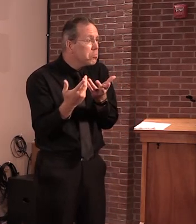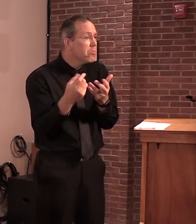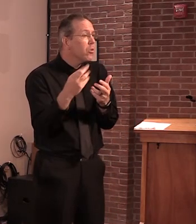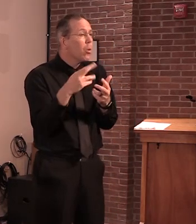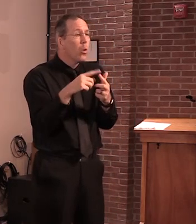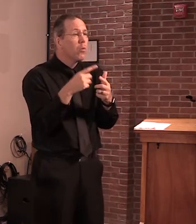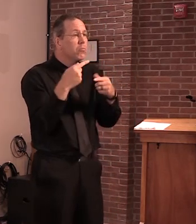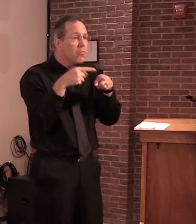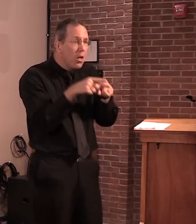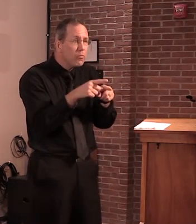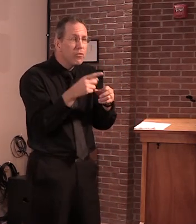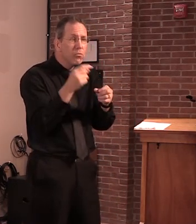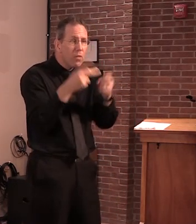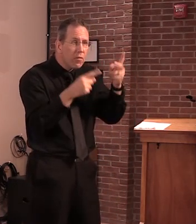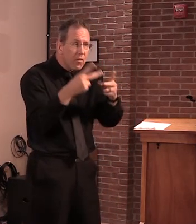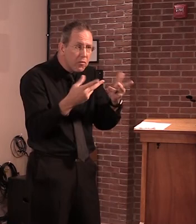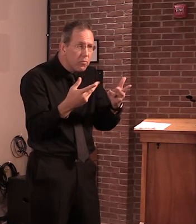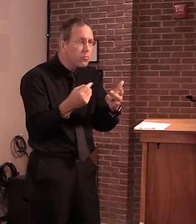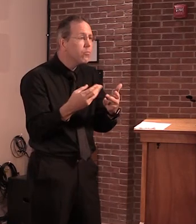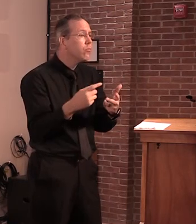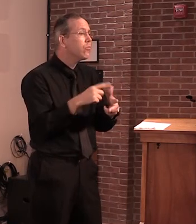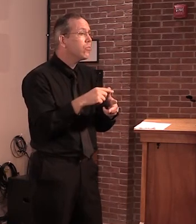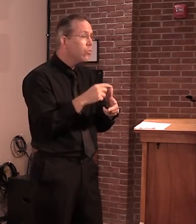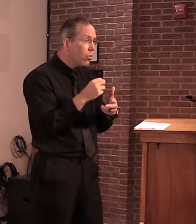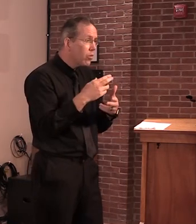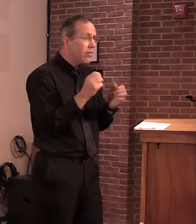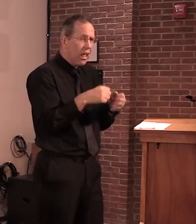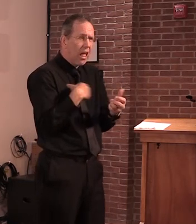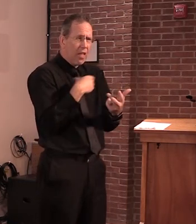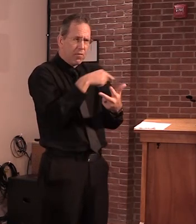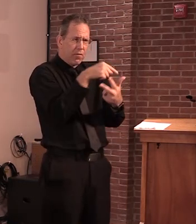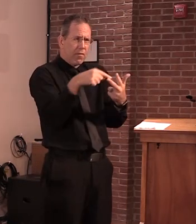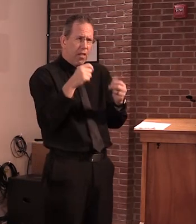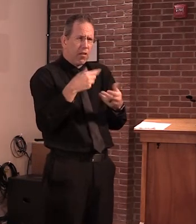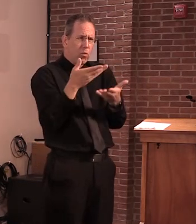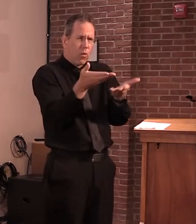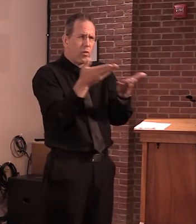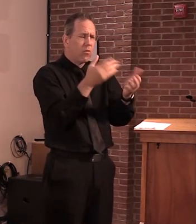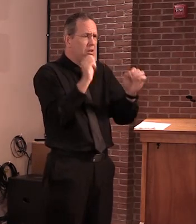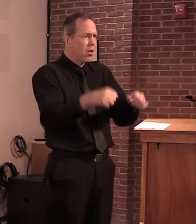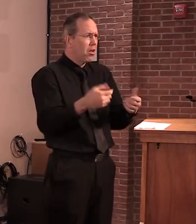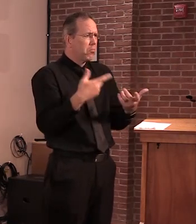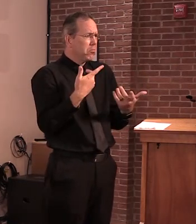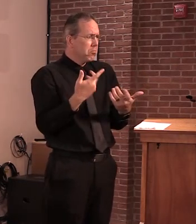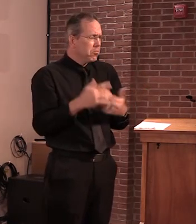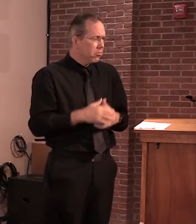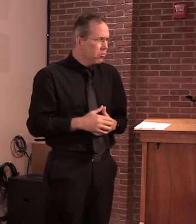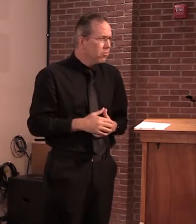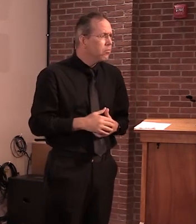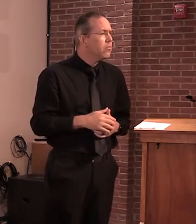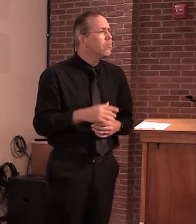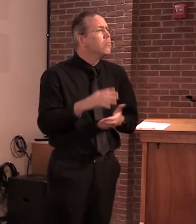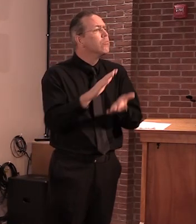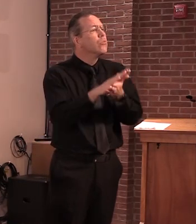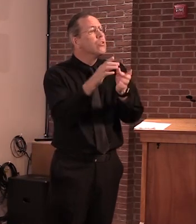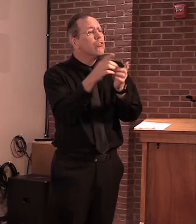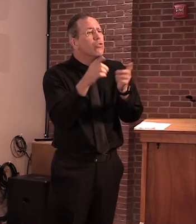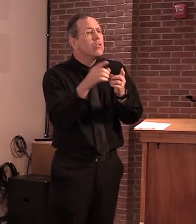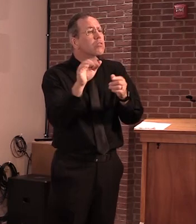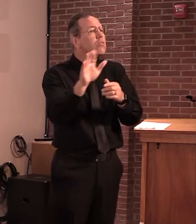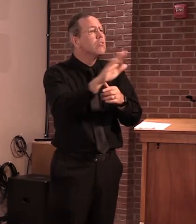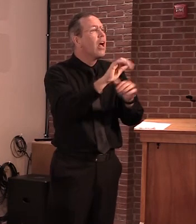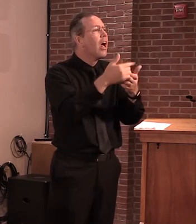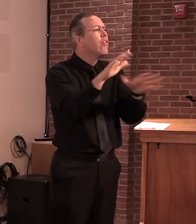we're seeing now, and which has caused a lot of the hard work that's going on and the anxiety, is how district provision that will vary from district to district.